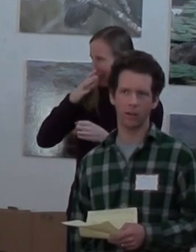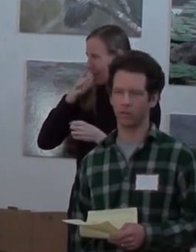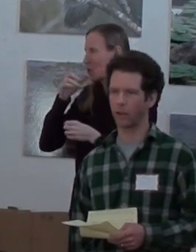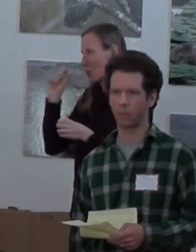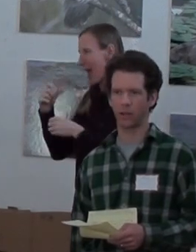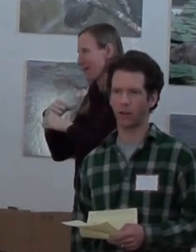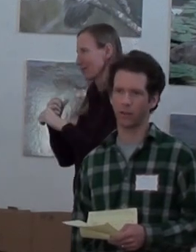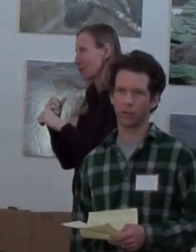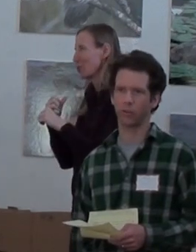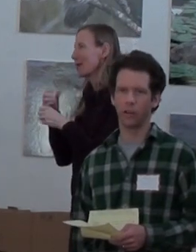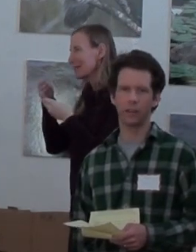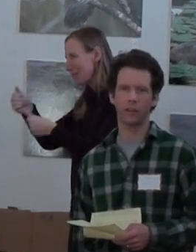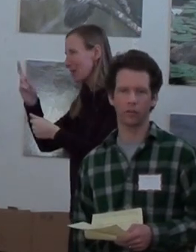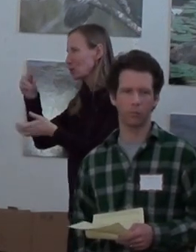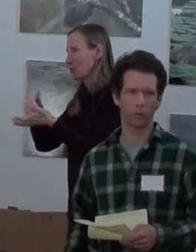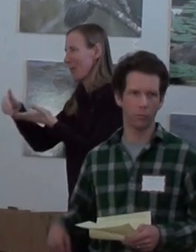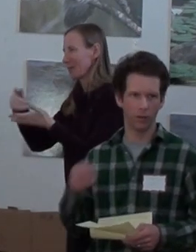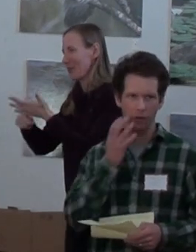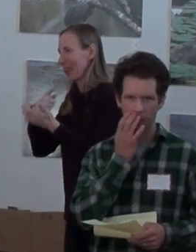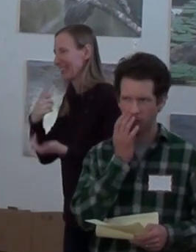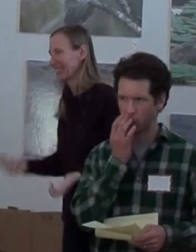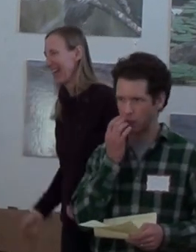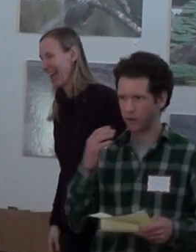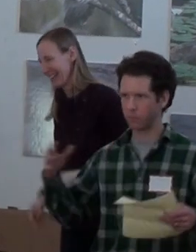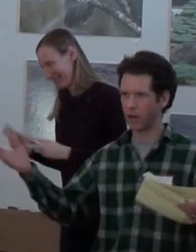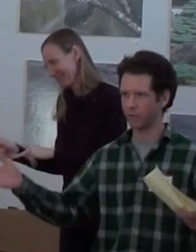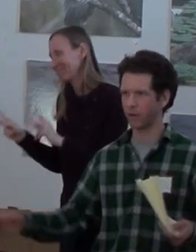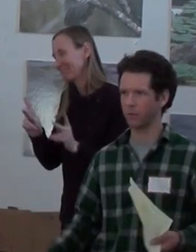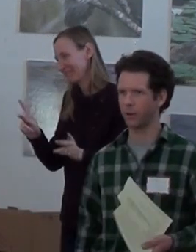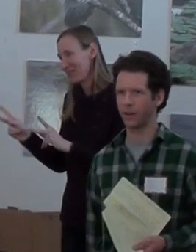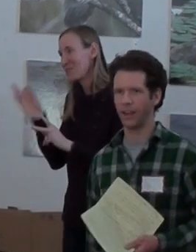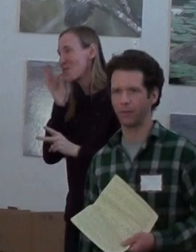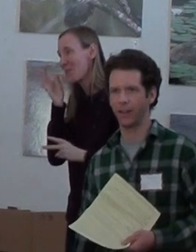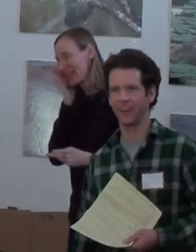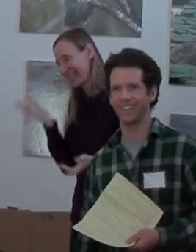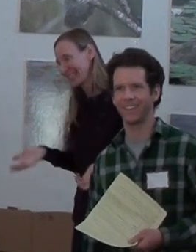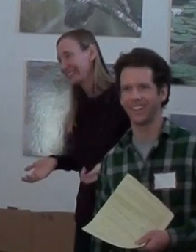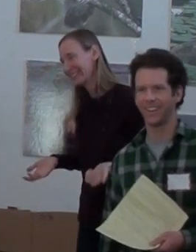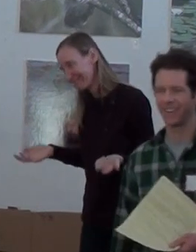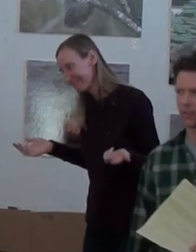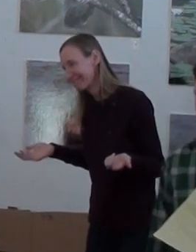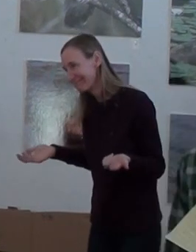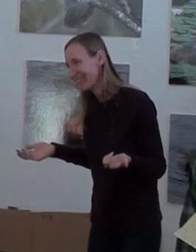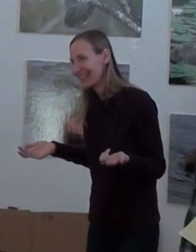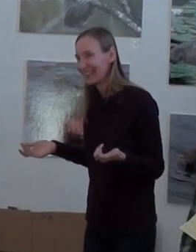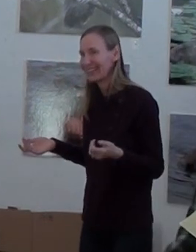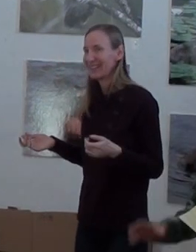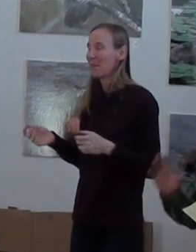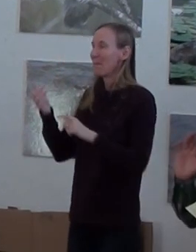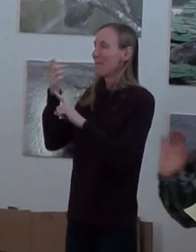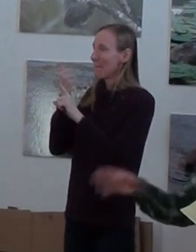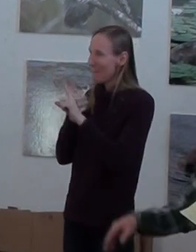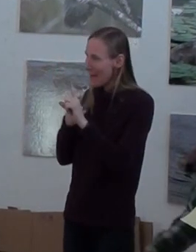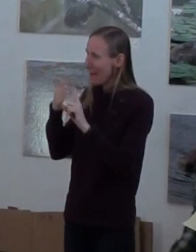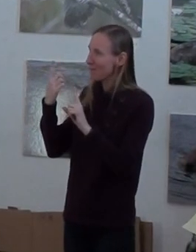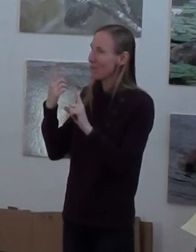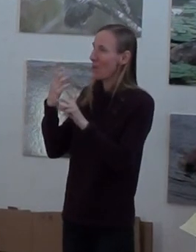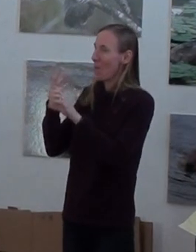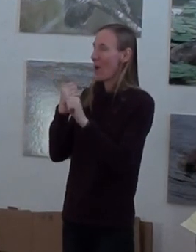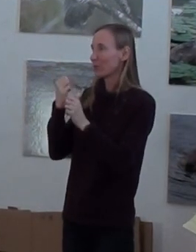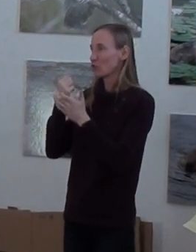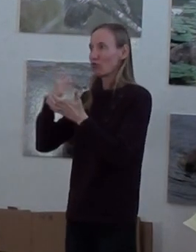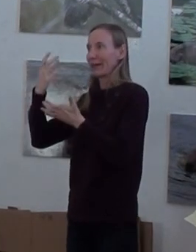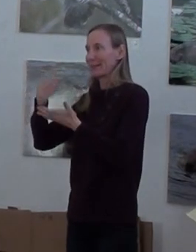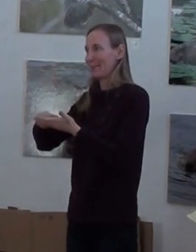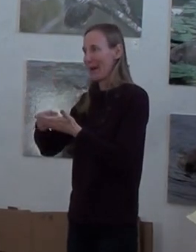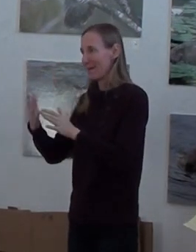make one, then by golly, I think there's some room in the, there's a big enough pie for everybody to have that, okay? Because usually everyone wants, you know, I want to get rich quick, or I